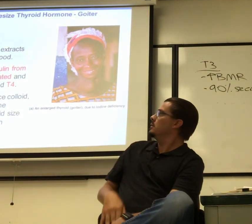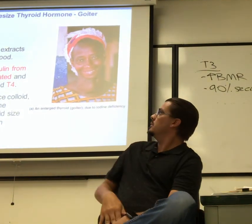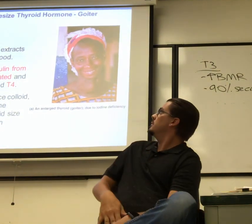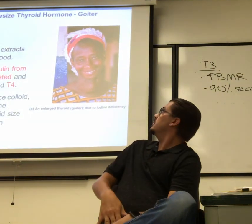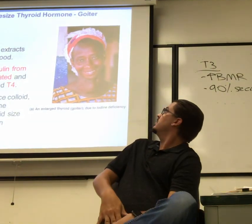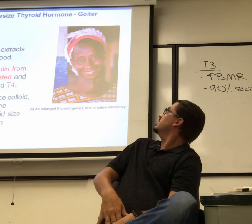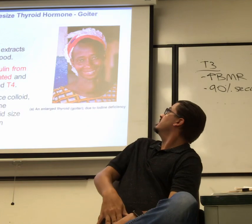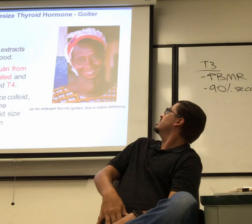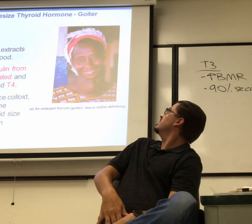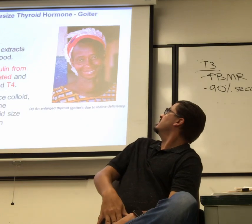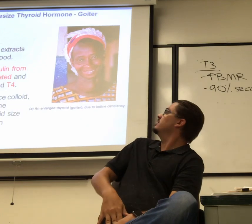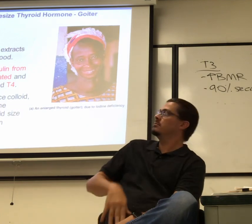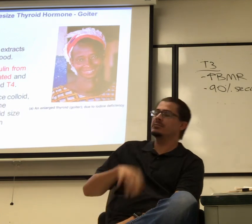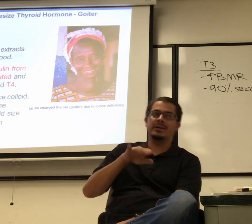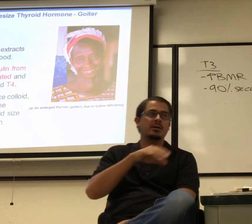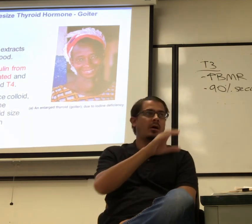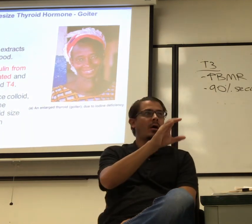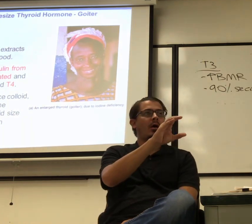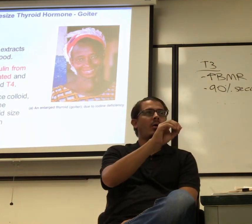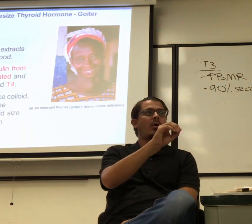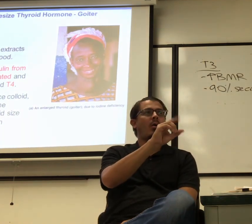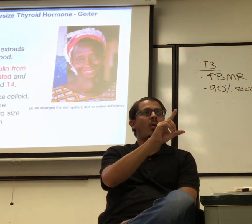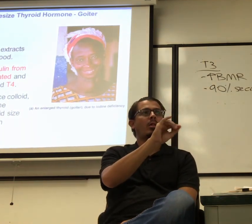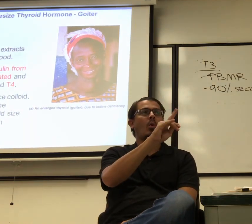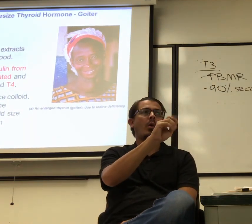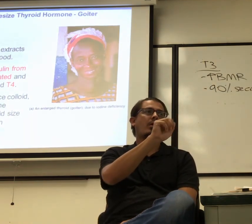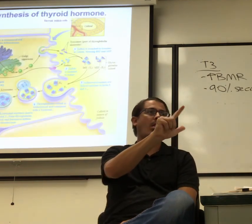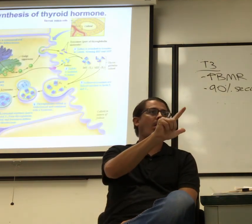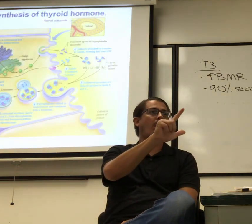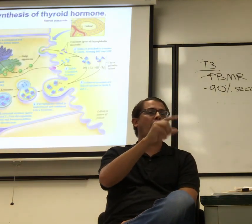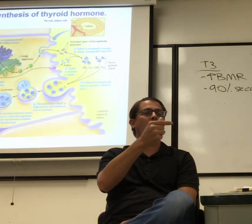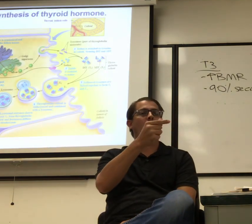diet, so you get a little goiter right there.